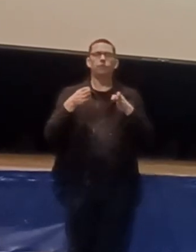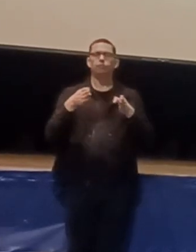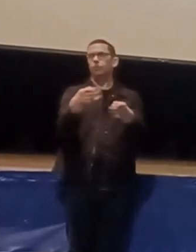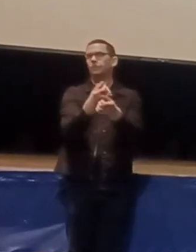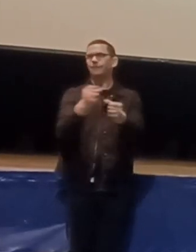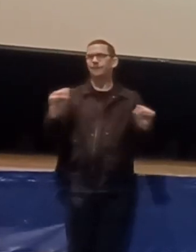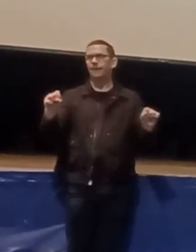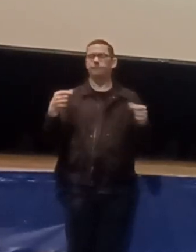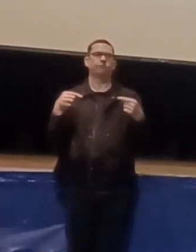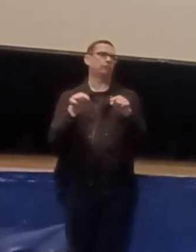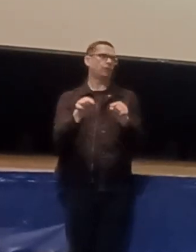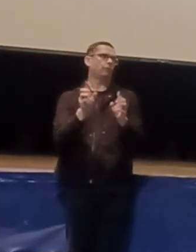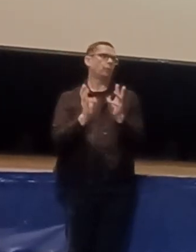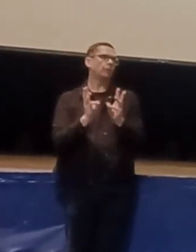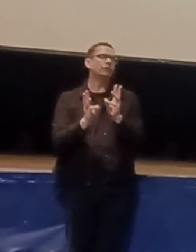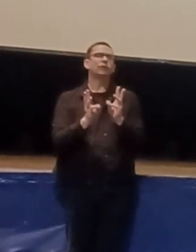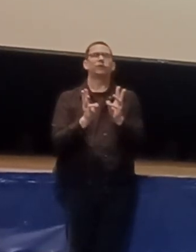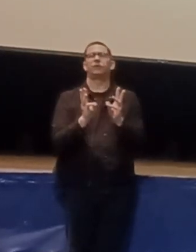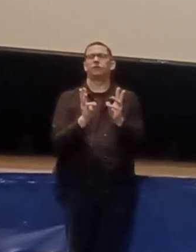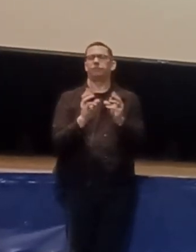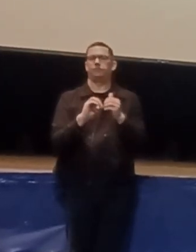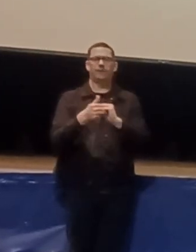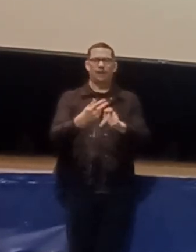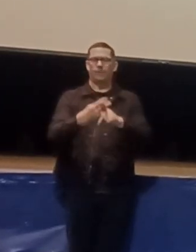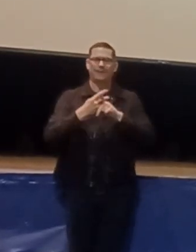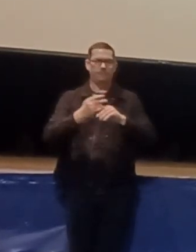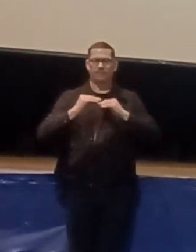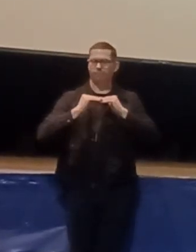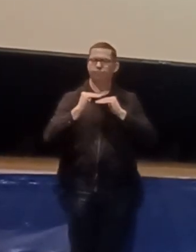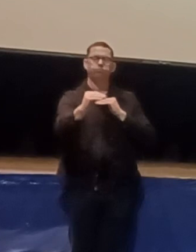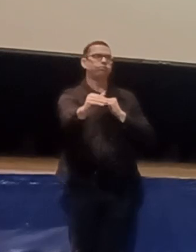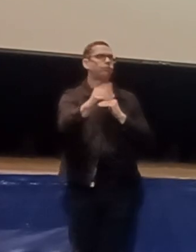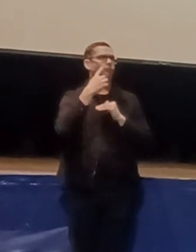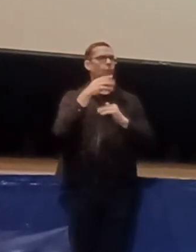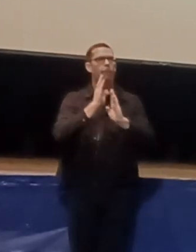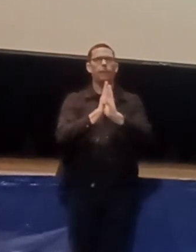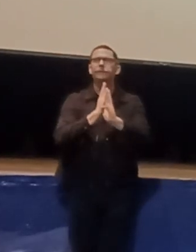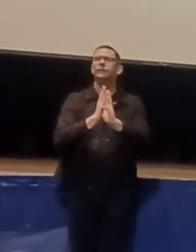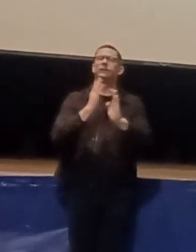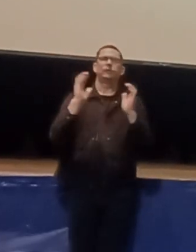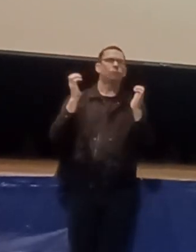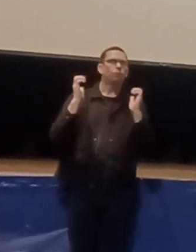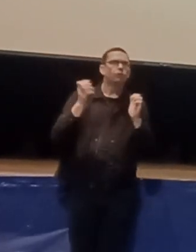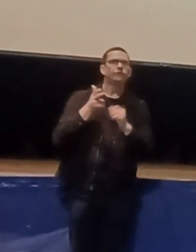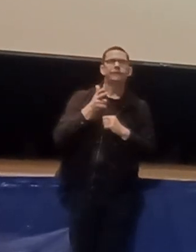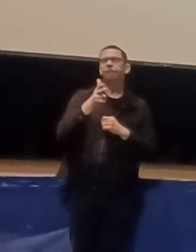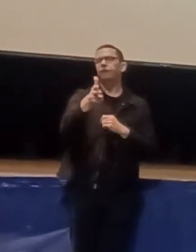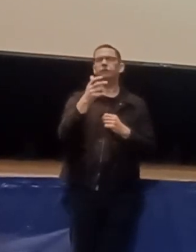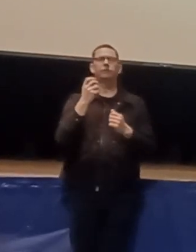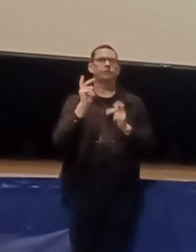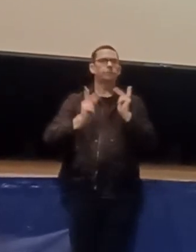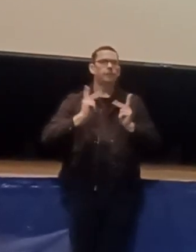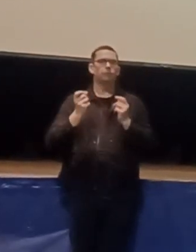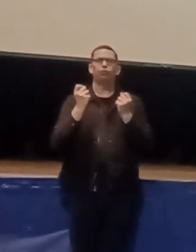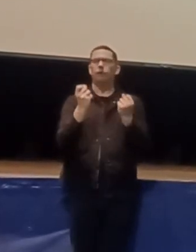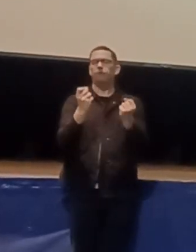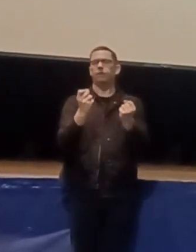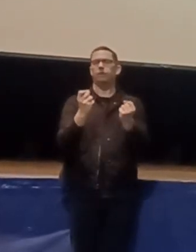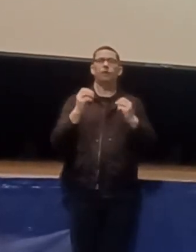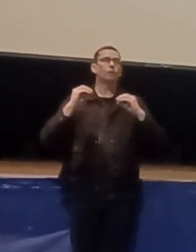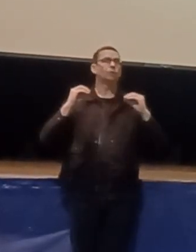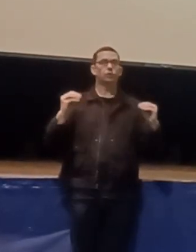safe during winter. It is how we keep them clear for buses, for emergency vehicles, for people driving. There is no city in America